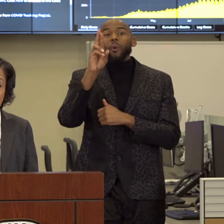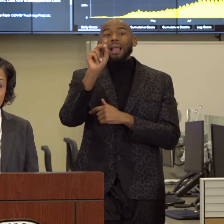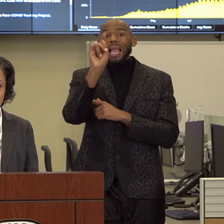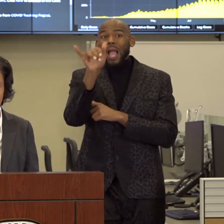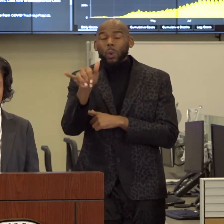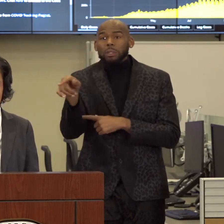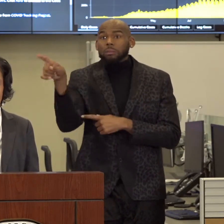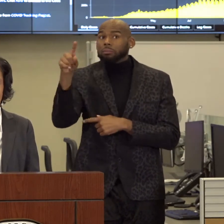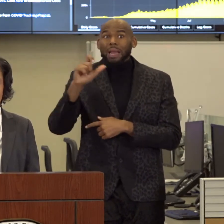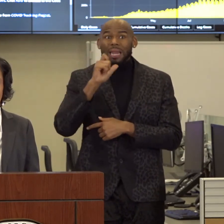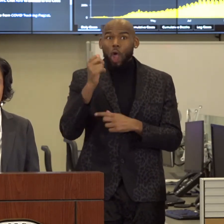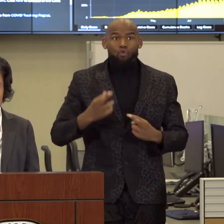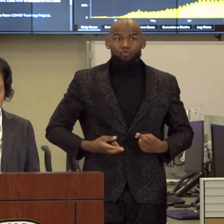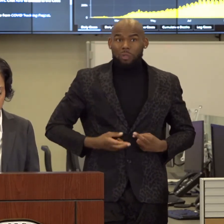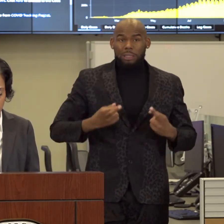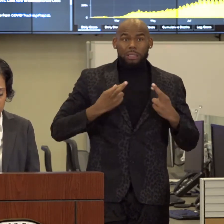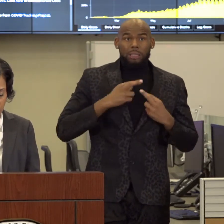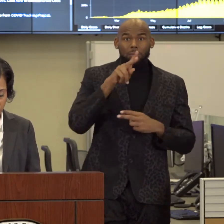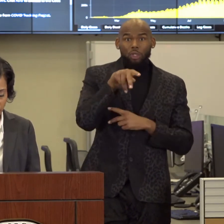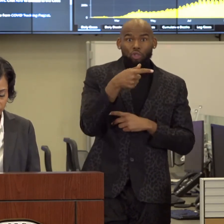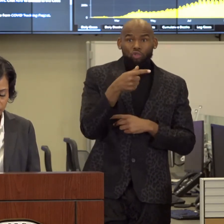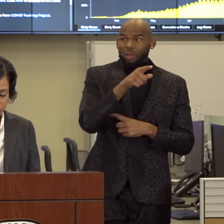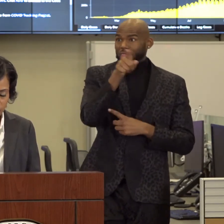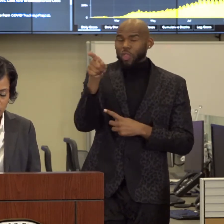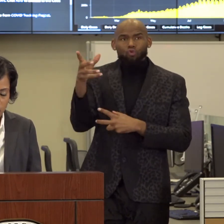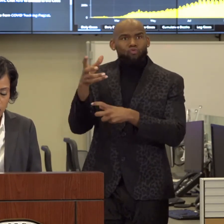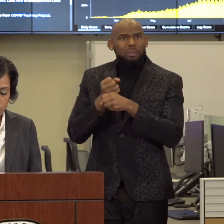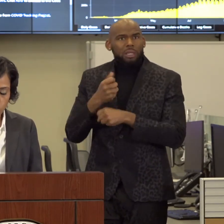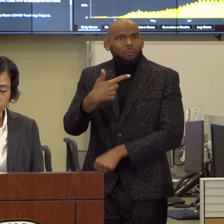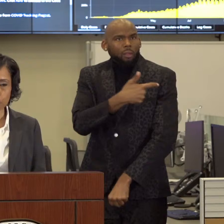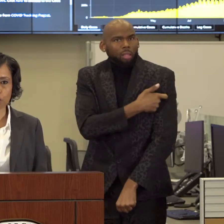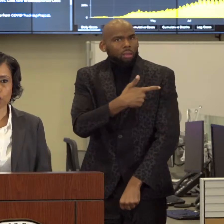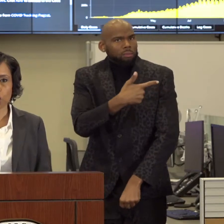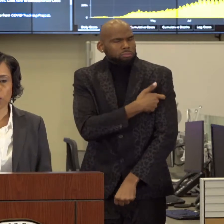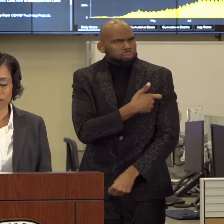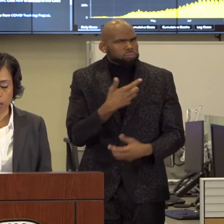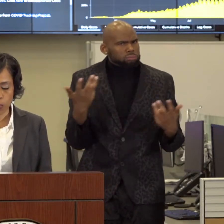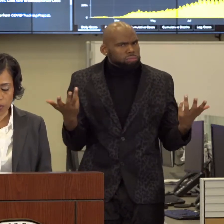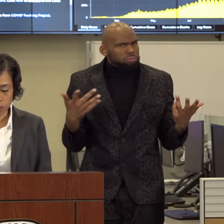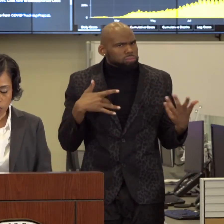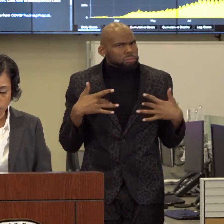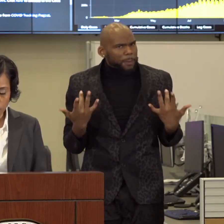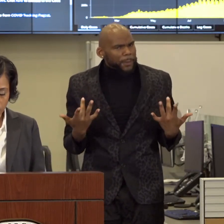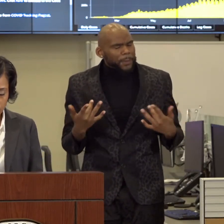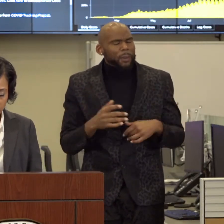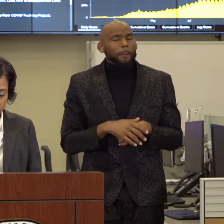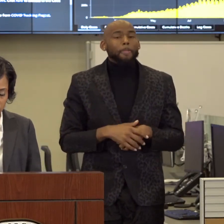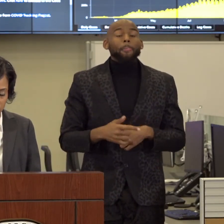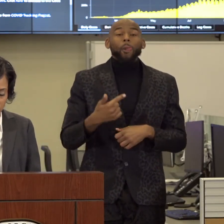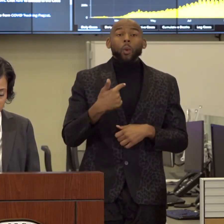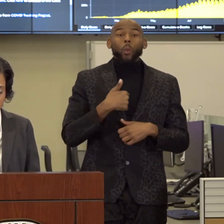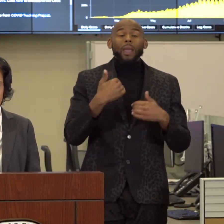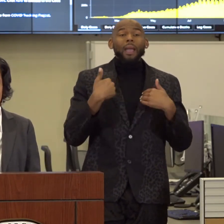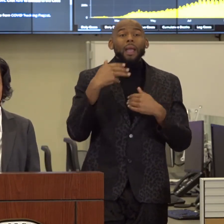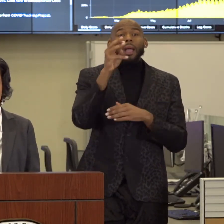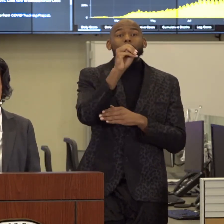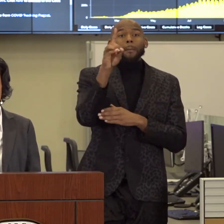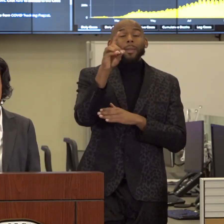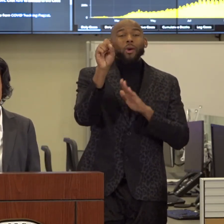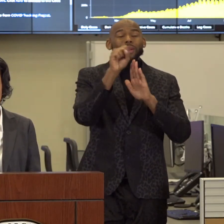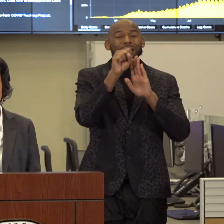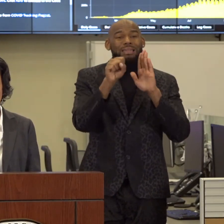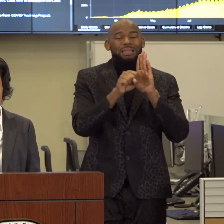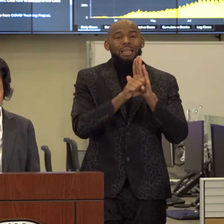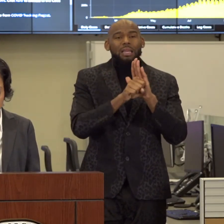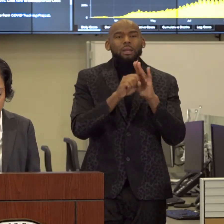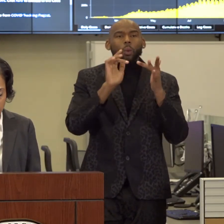who are non-residents who have been receiving that vaccine. What you should know is that we put up the Maryland State site. It's called